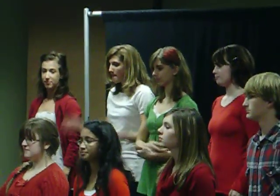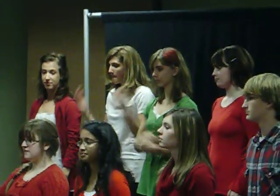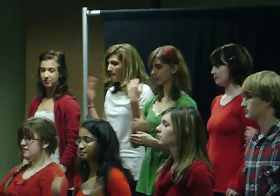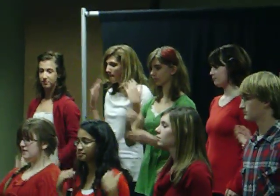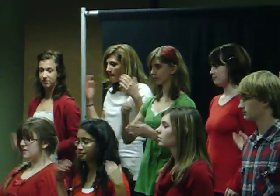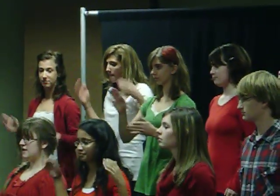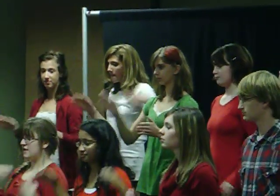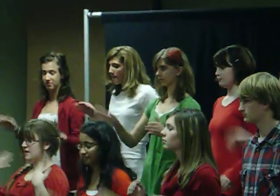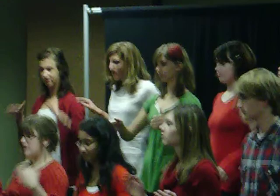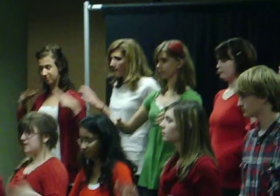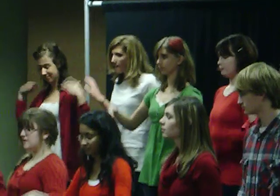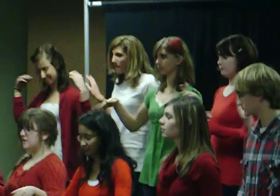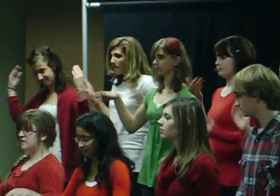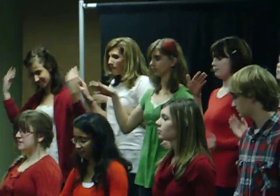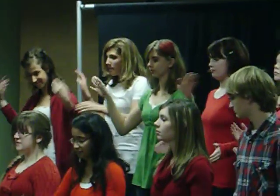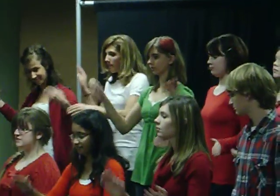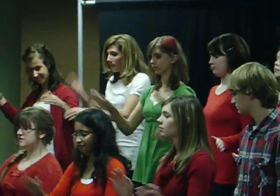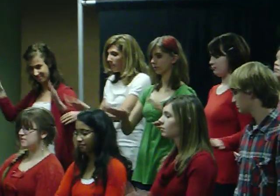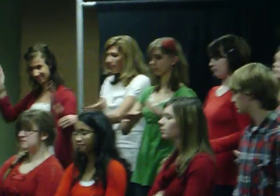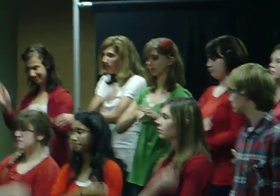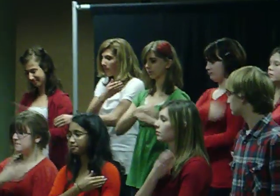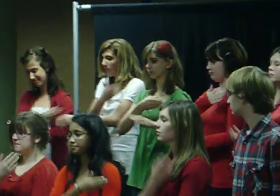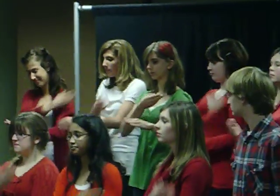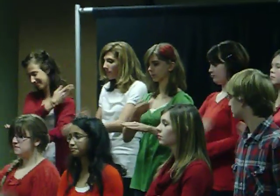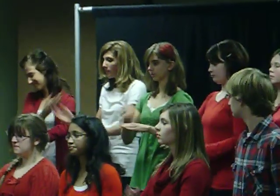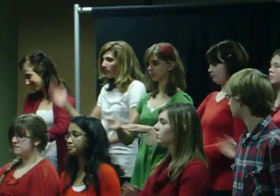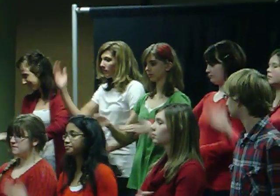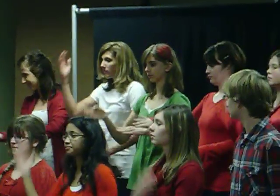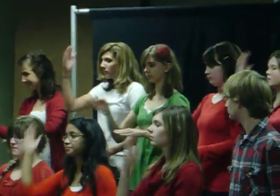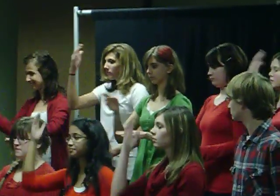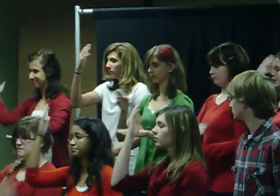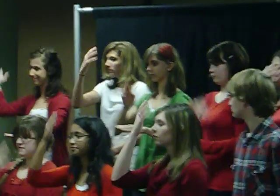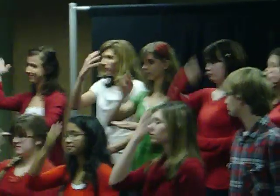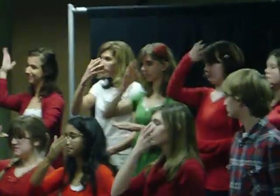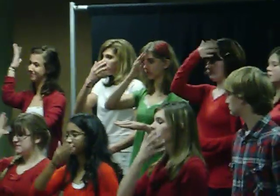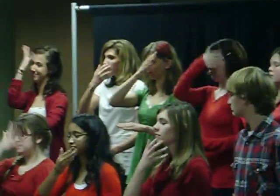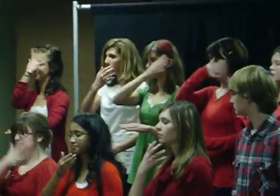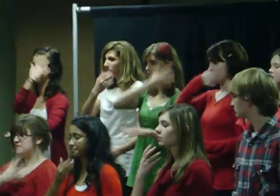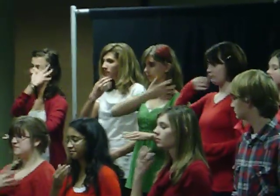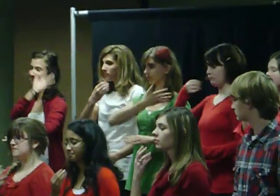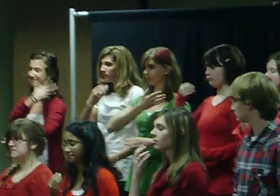The great of all the saints